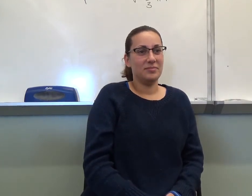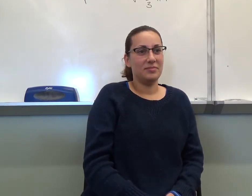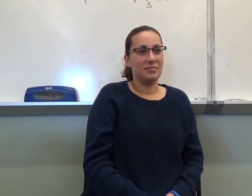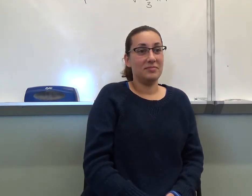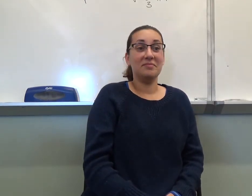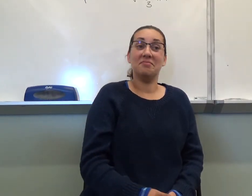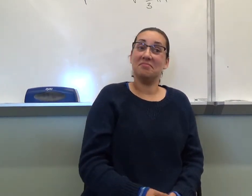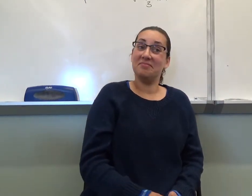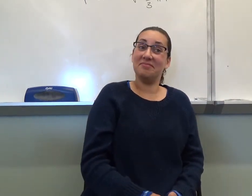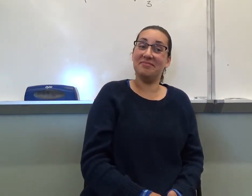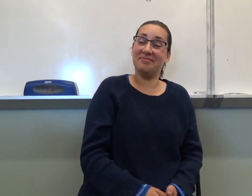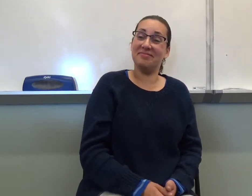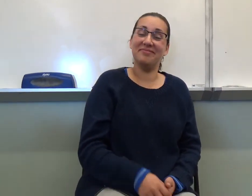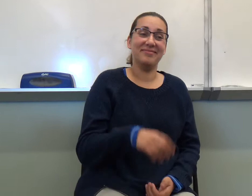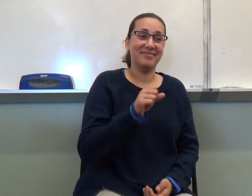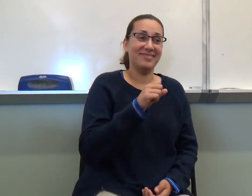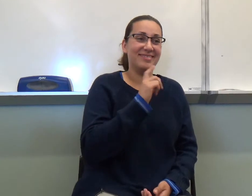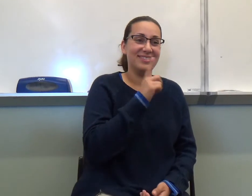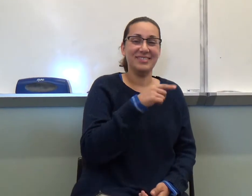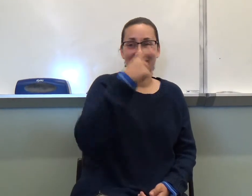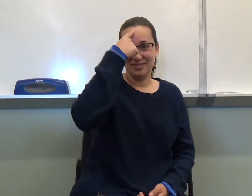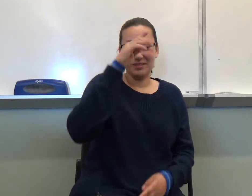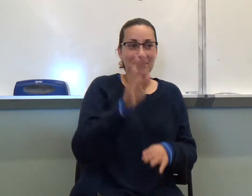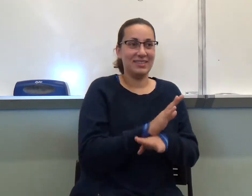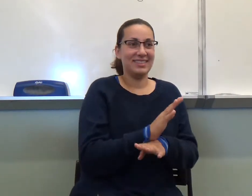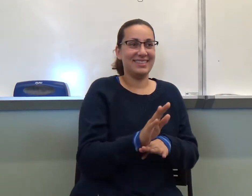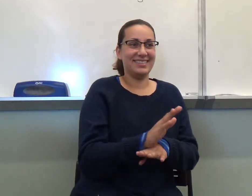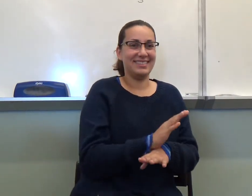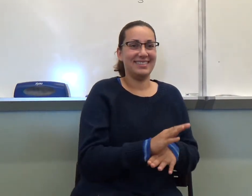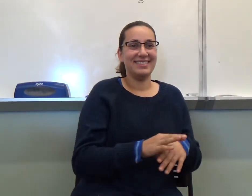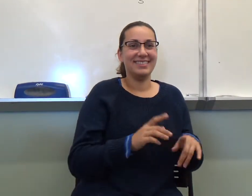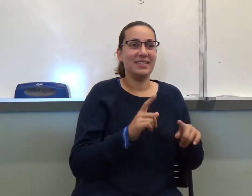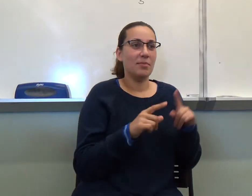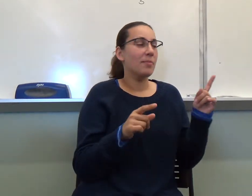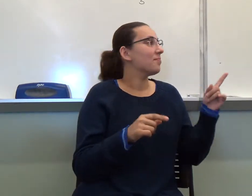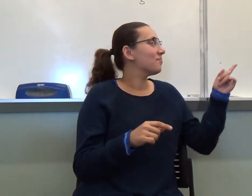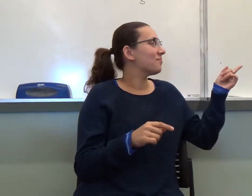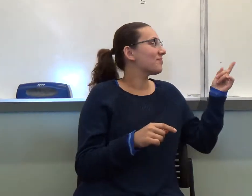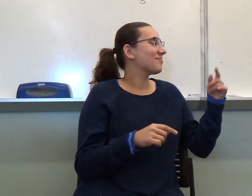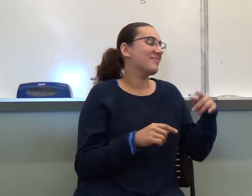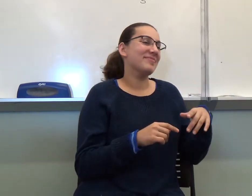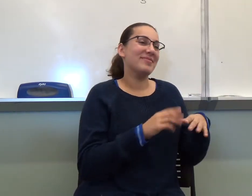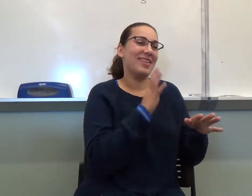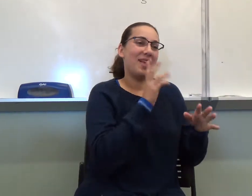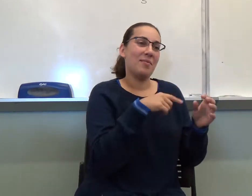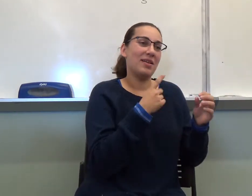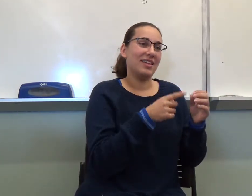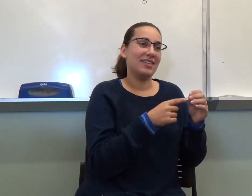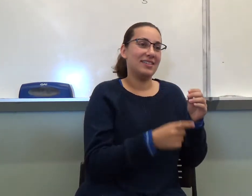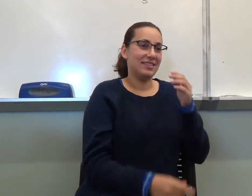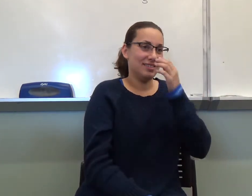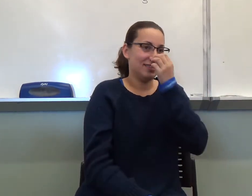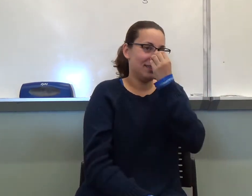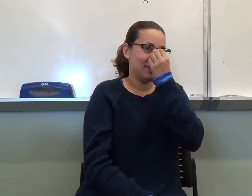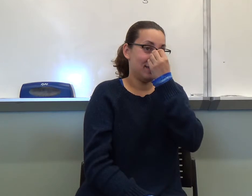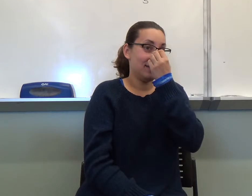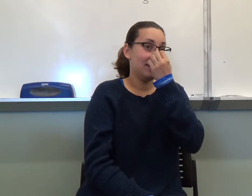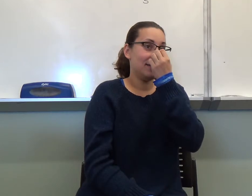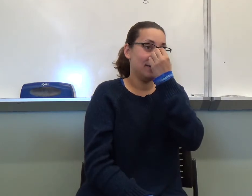one category, male car, and they say, yeah, the first measurement was that, male car, they put a tally mark. And they keep going through